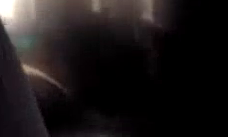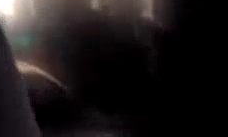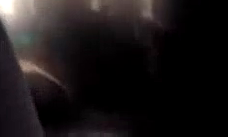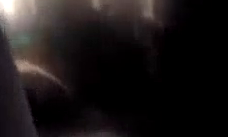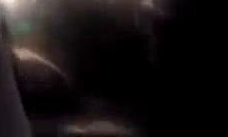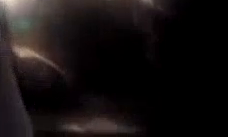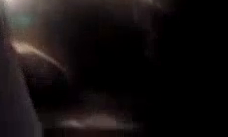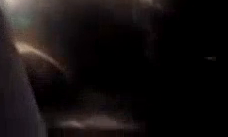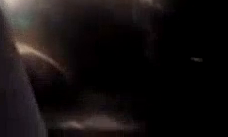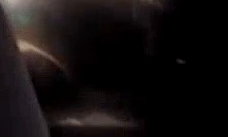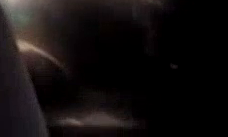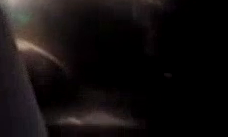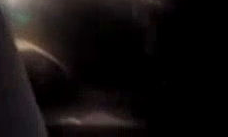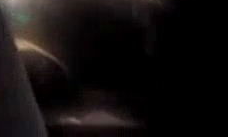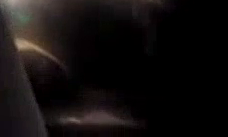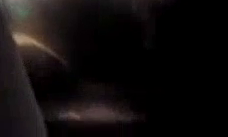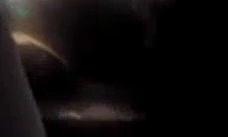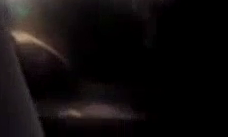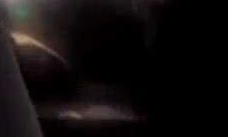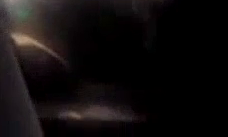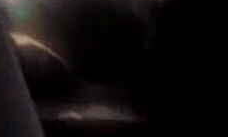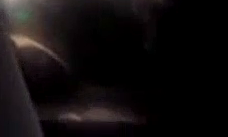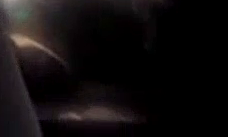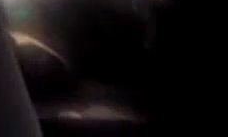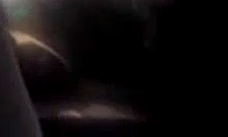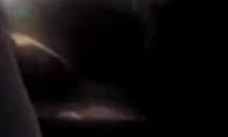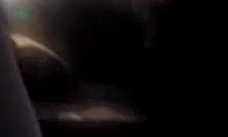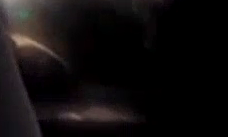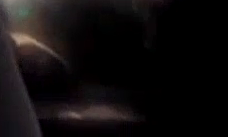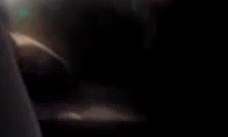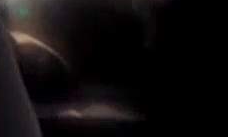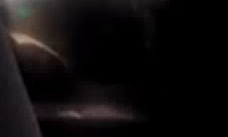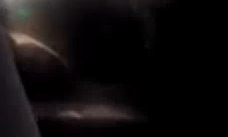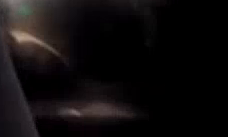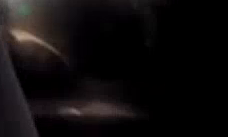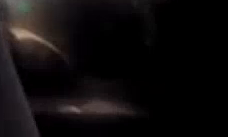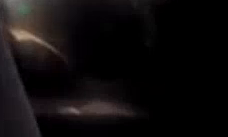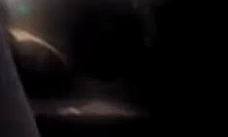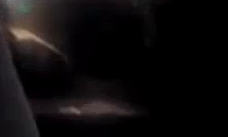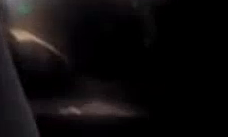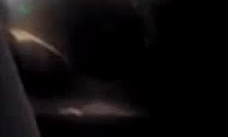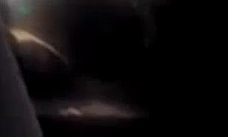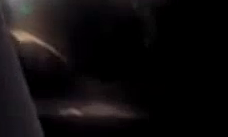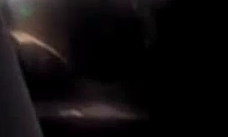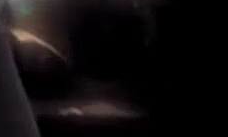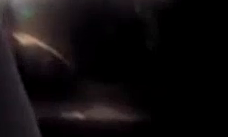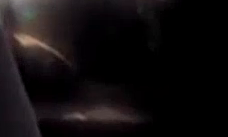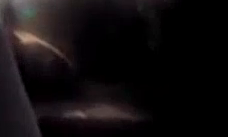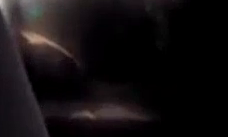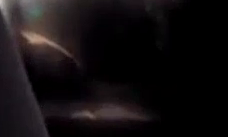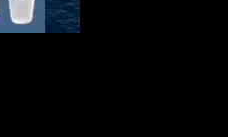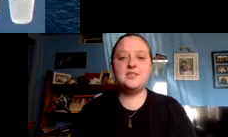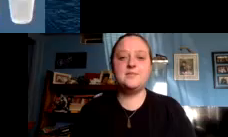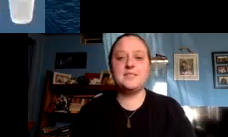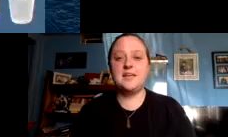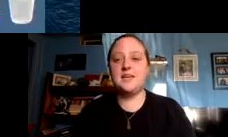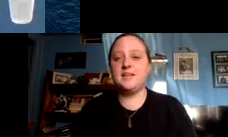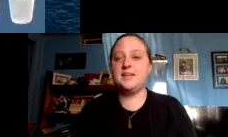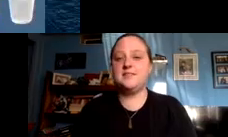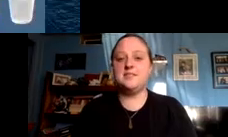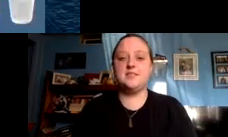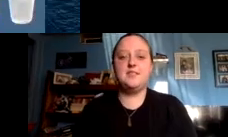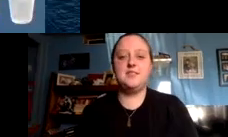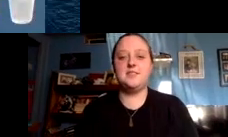so let's go ahead and get started. All right, so here's